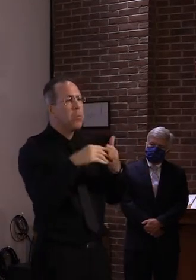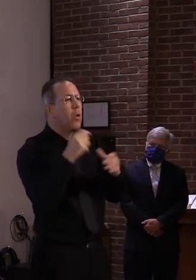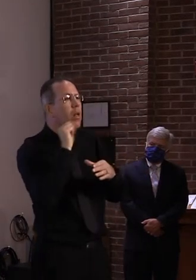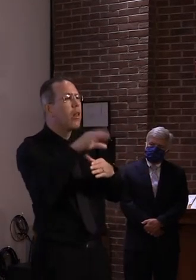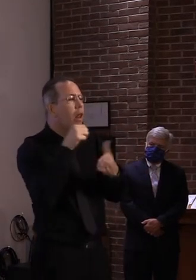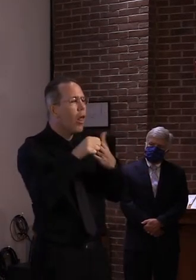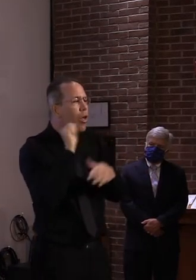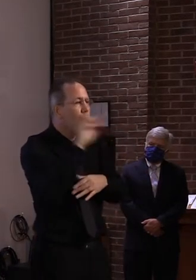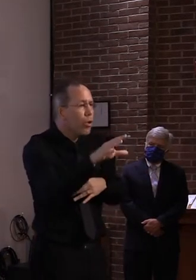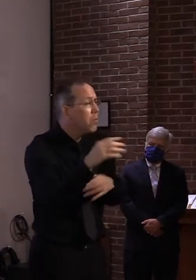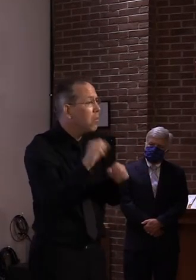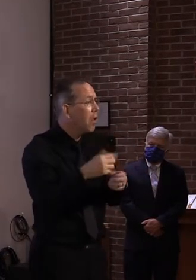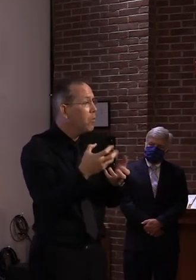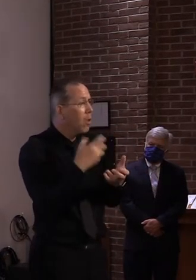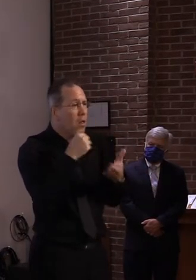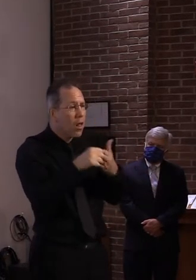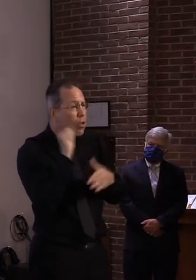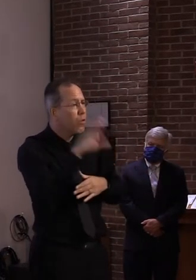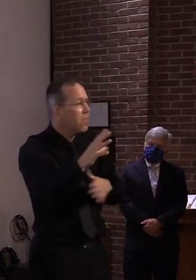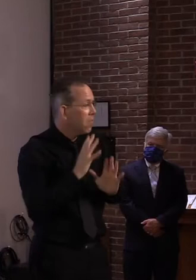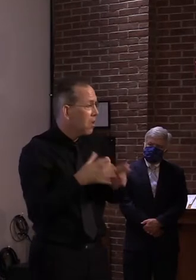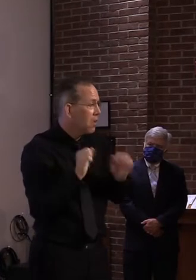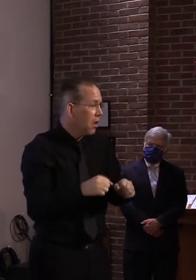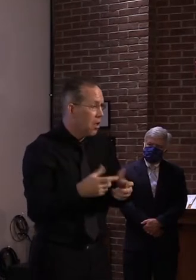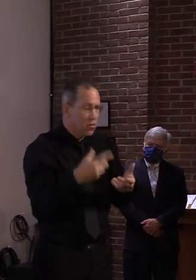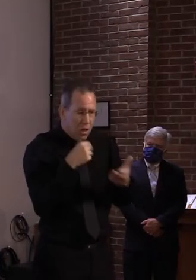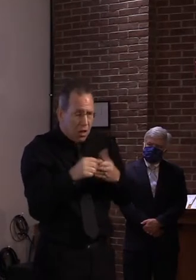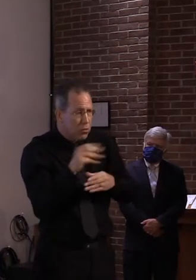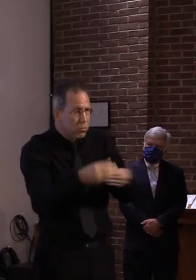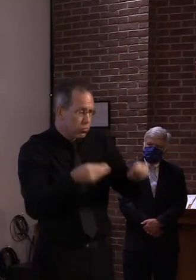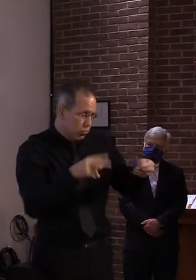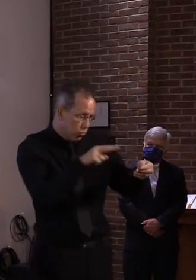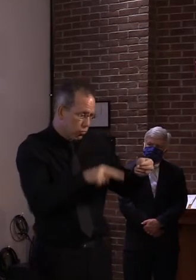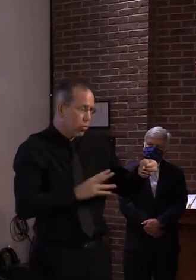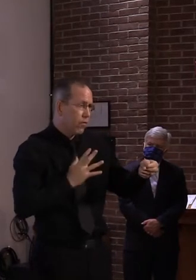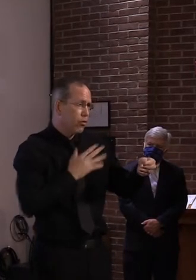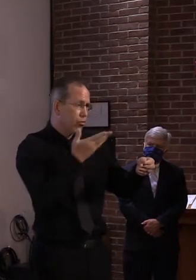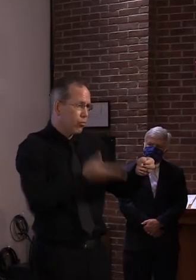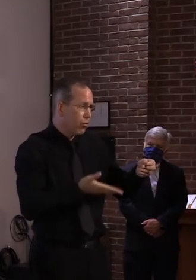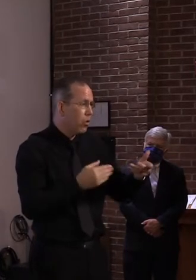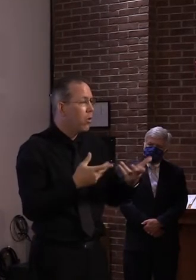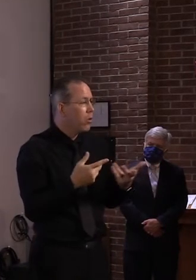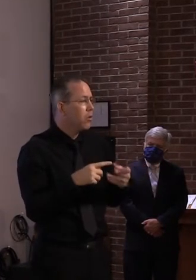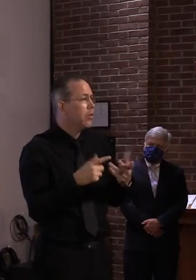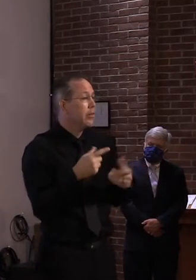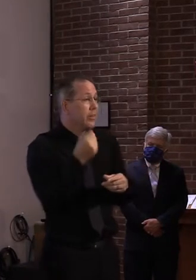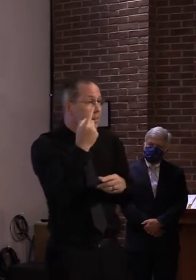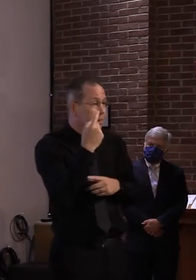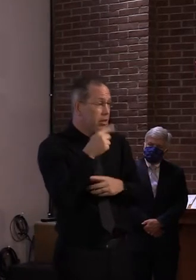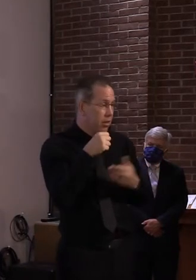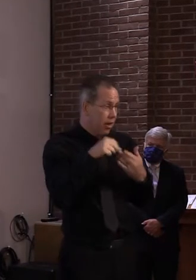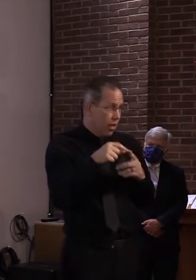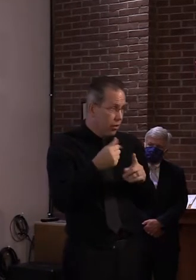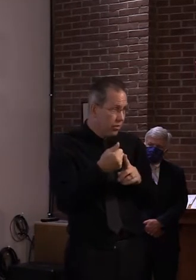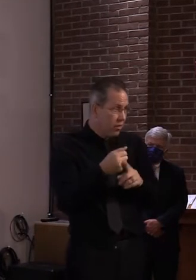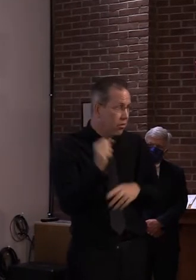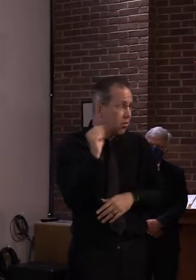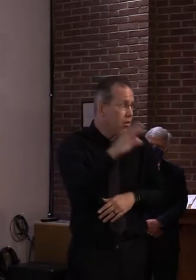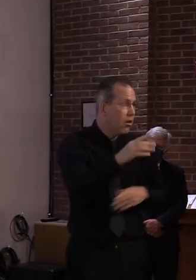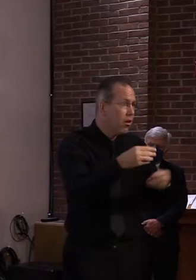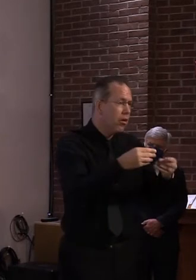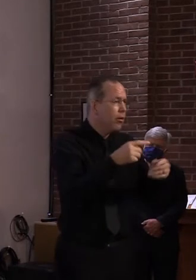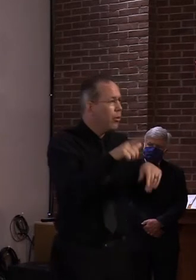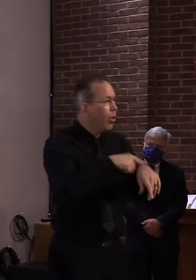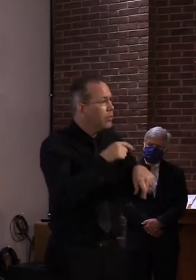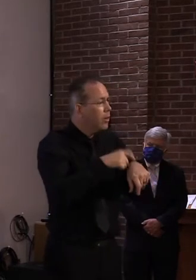you need to have a documentation of your result, but that can often prove to be too many days gone by for the comfort of the person who